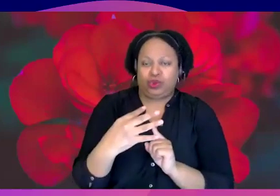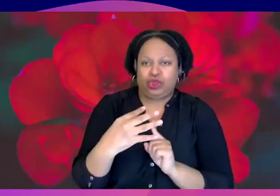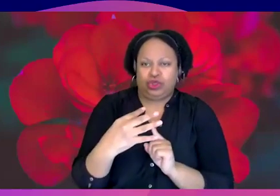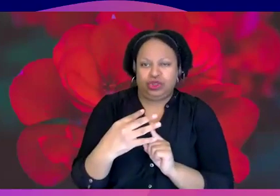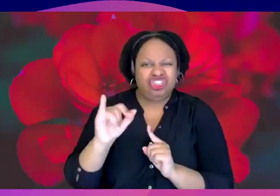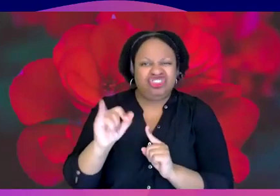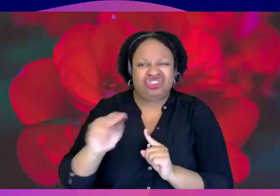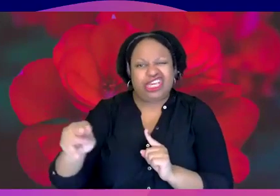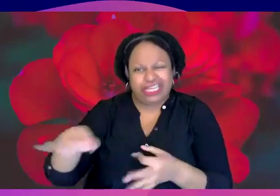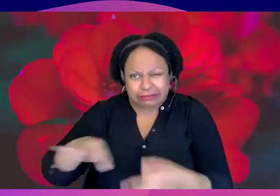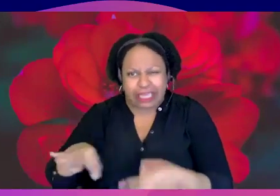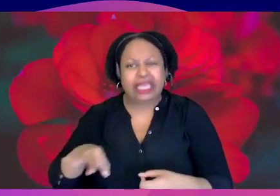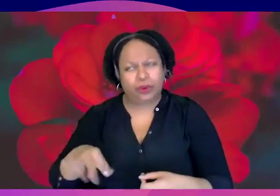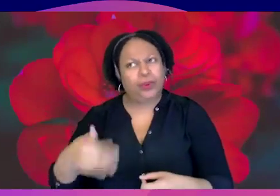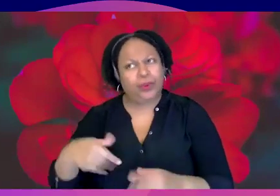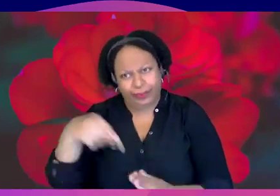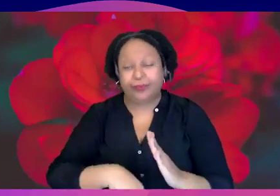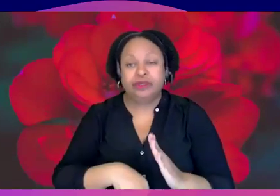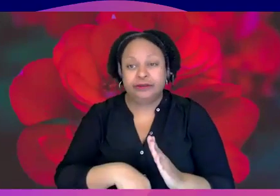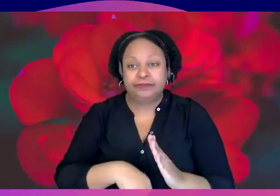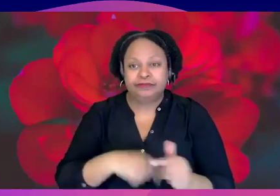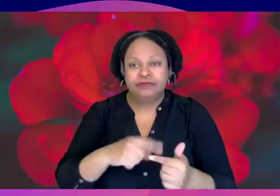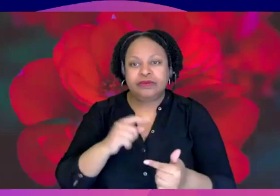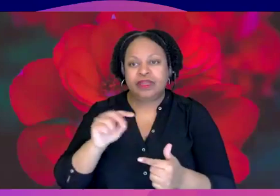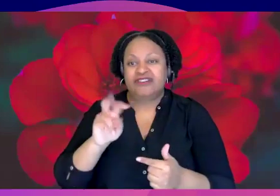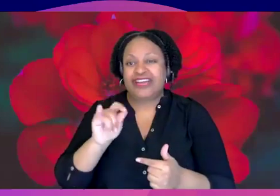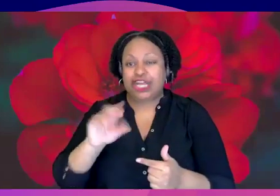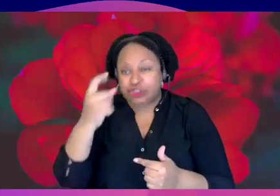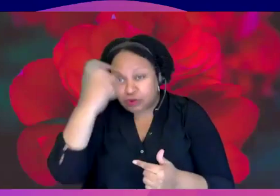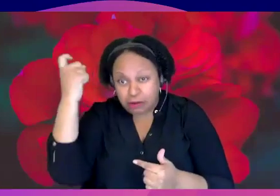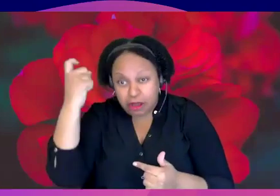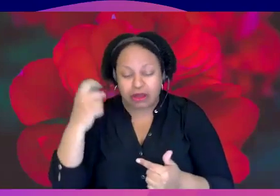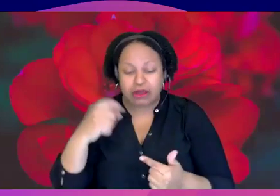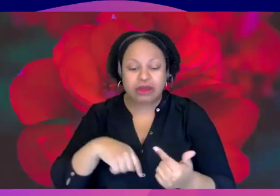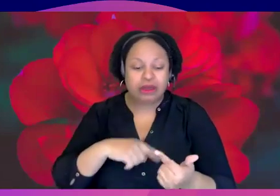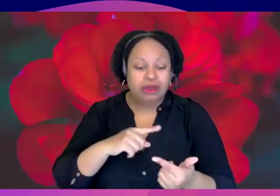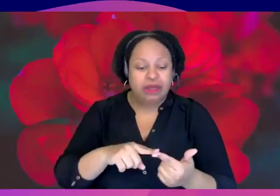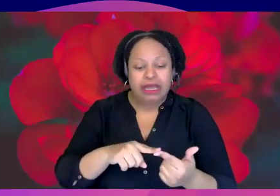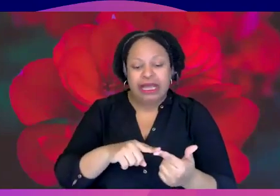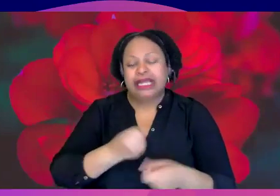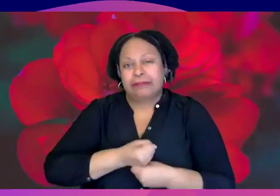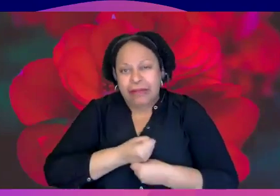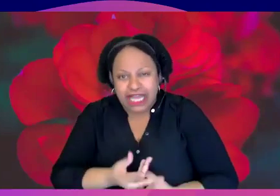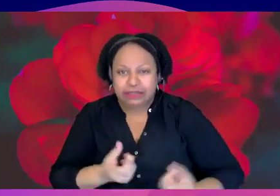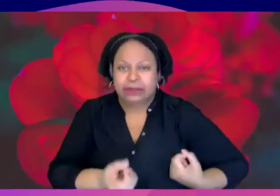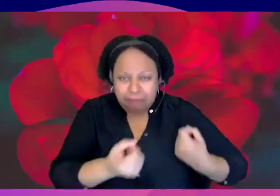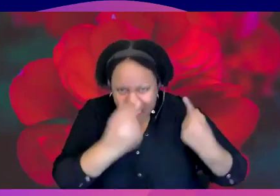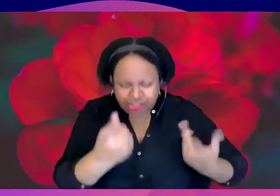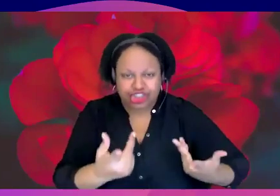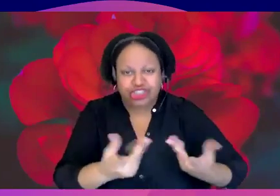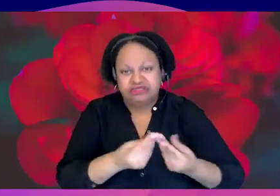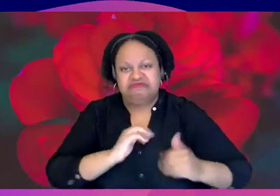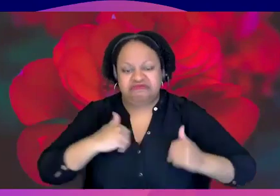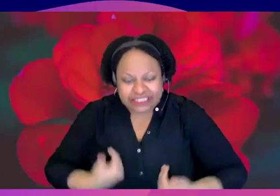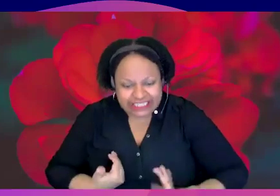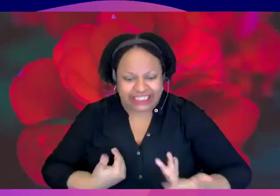Jen talked about that so eloquently. Vicarious trauma, empathic strain, compassion fatigue. We have lots of